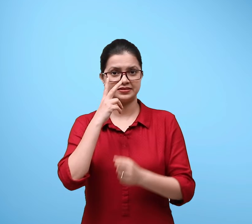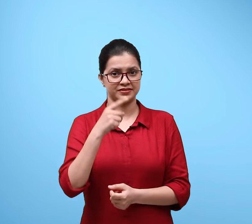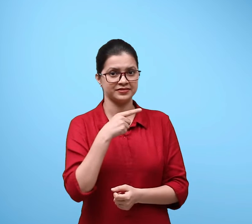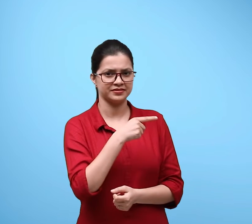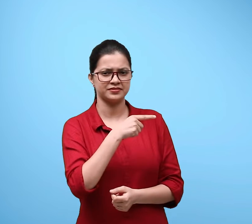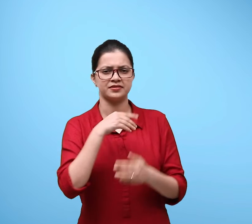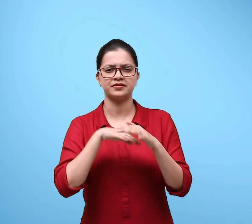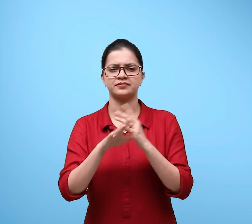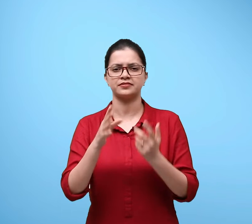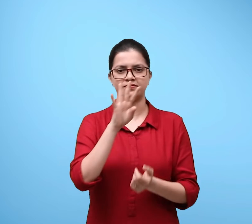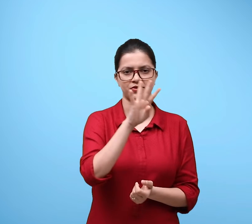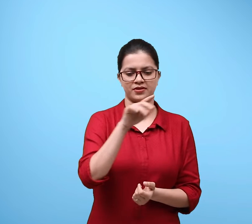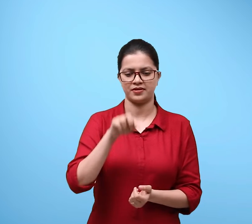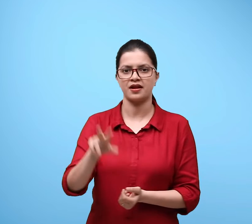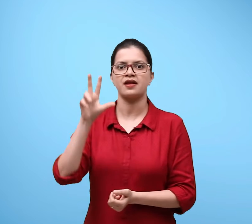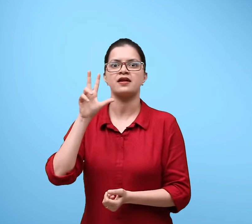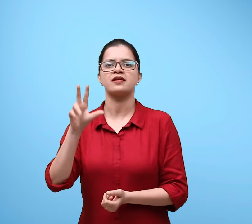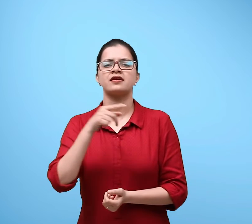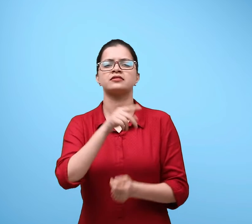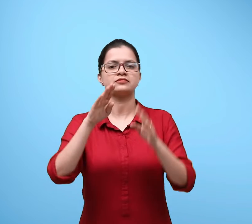Figure 4.8 shows